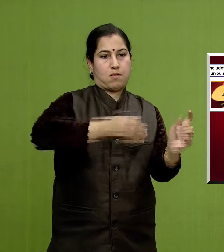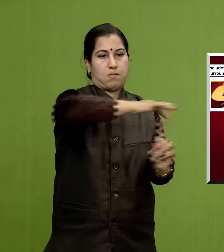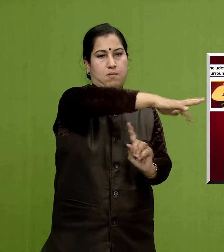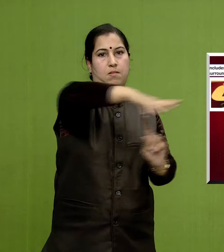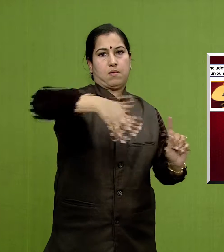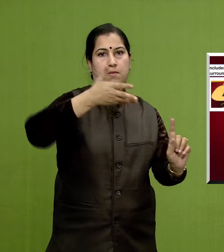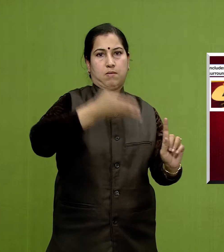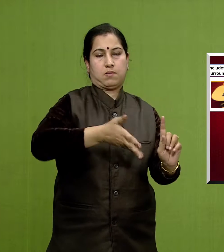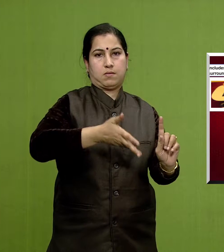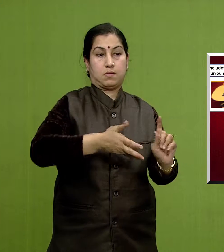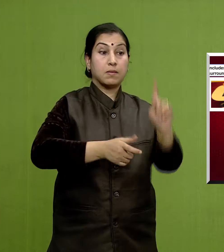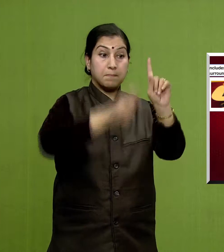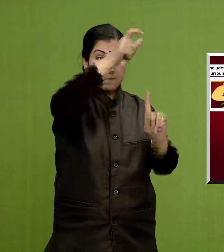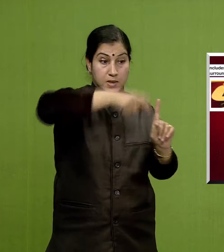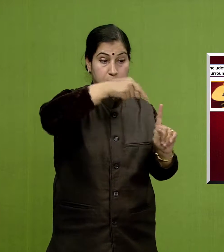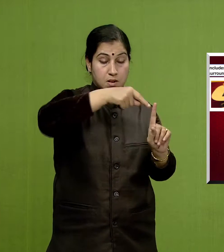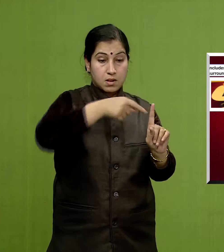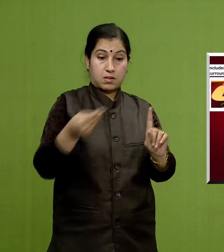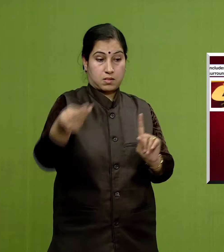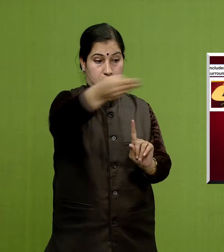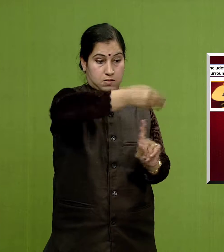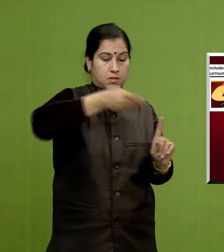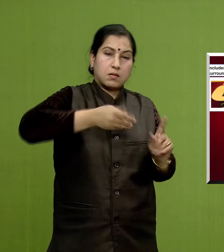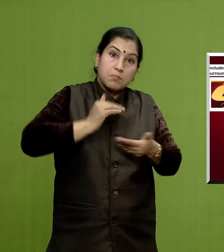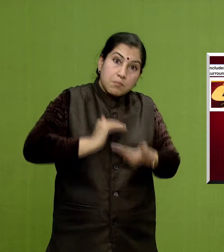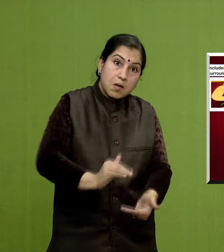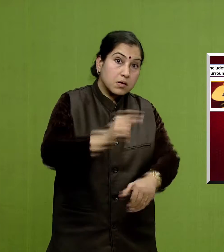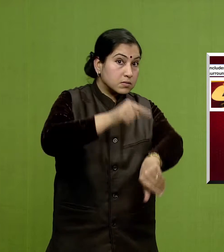individual is exposed since birth.